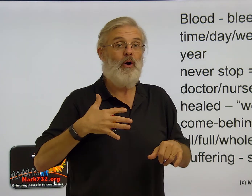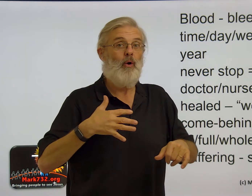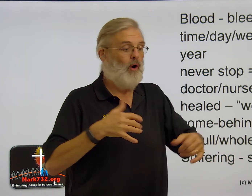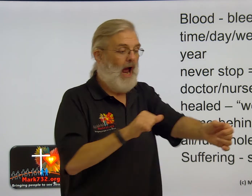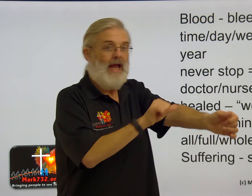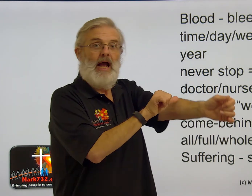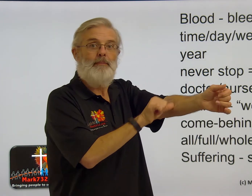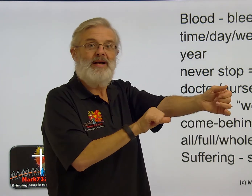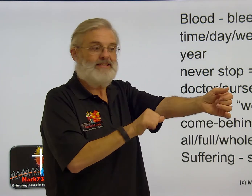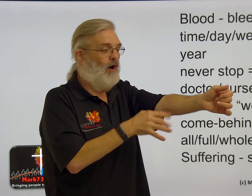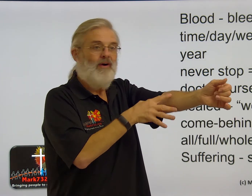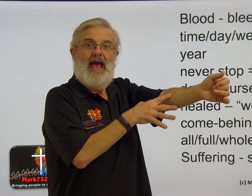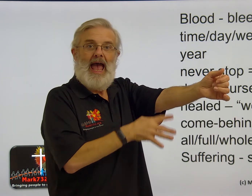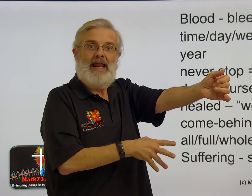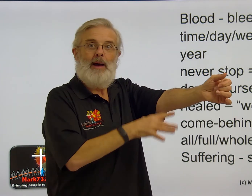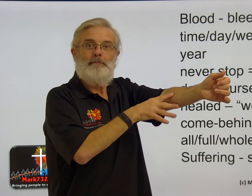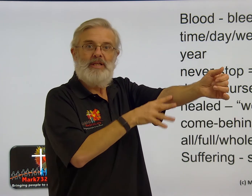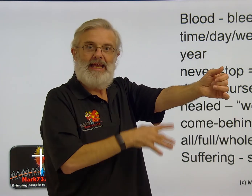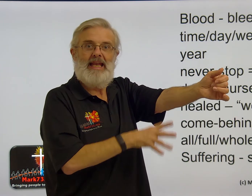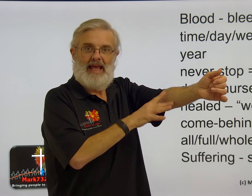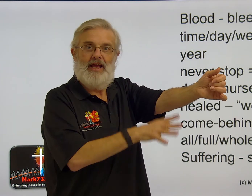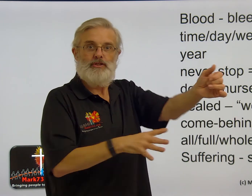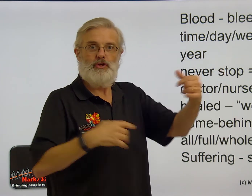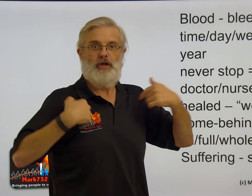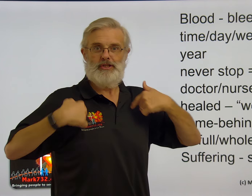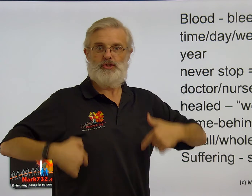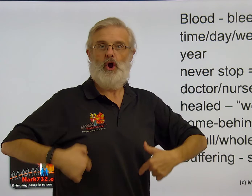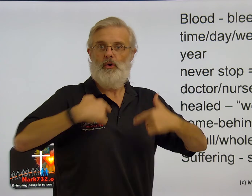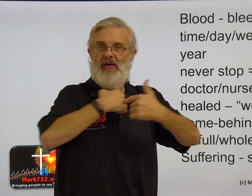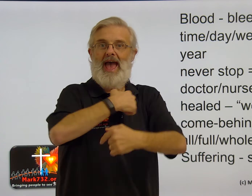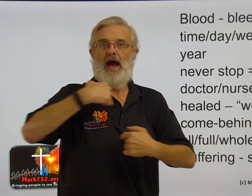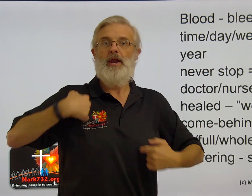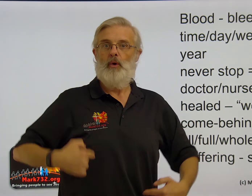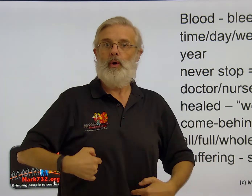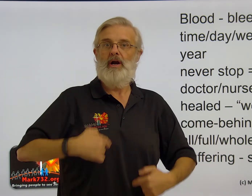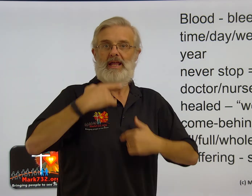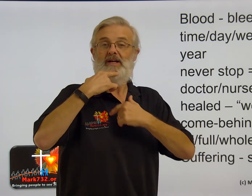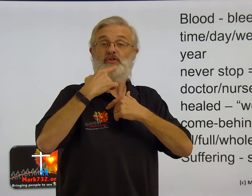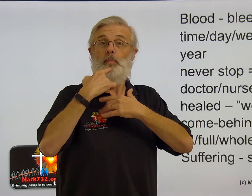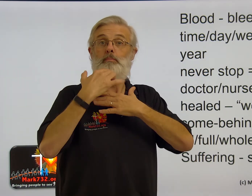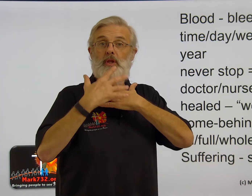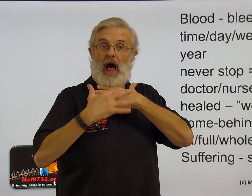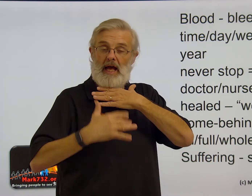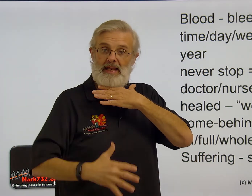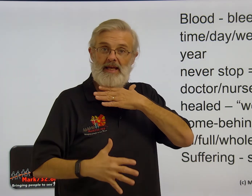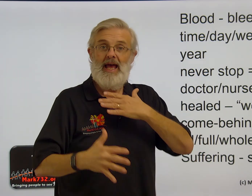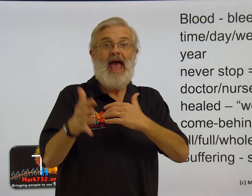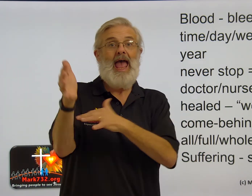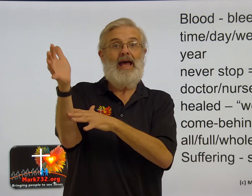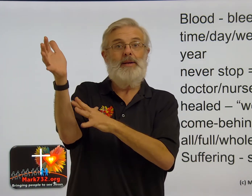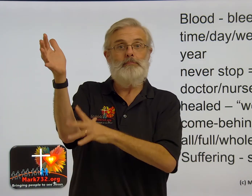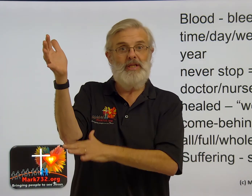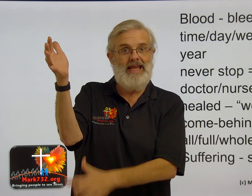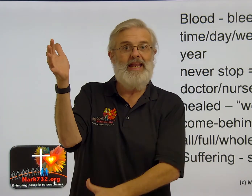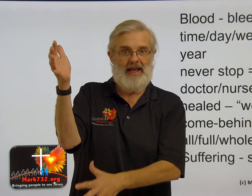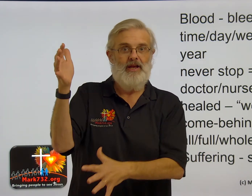I cut myself and I'm bleeding. So you can show that where it is. So blood and bleeding.